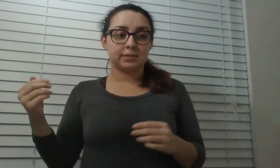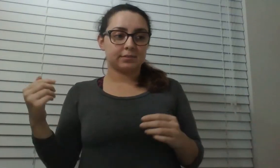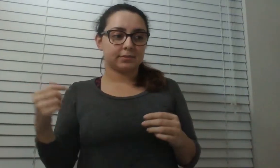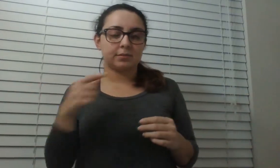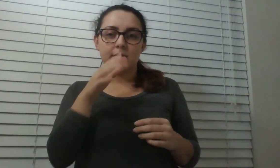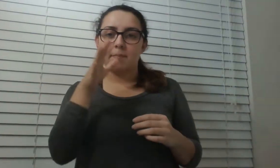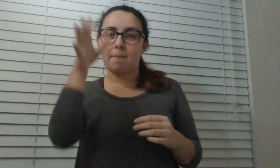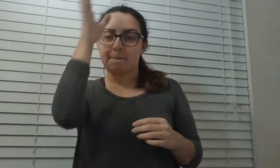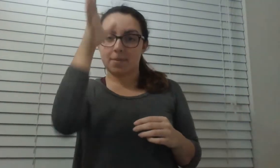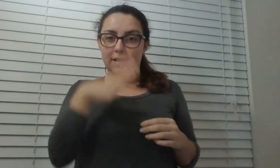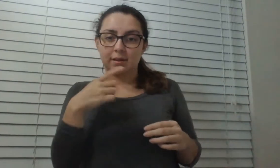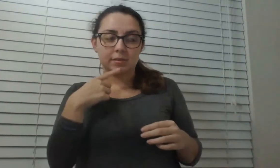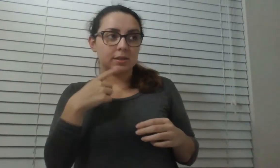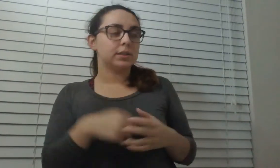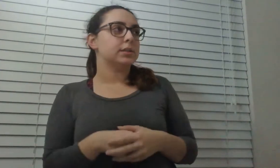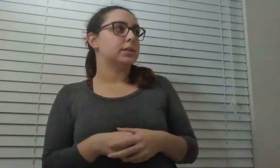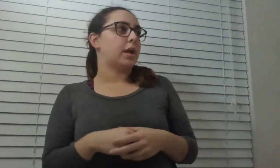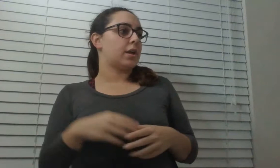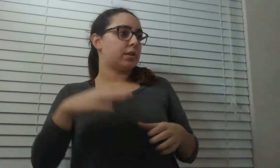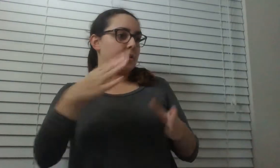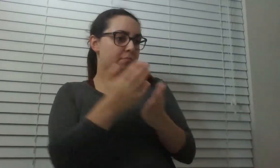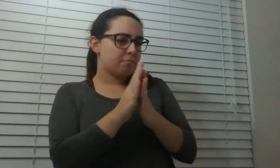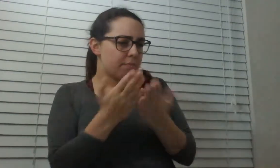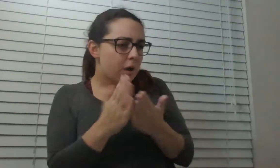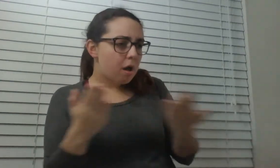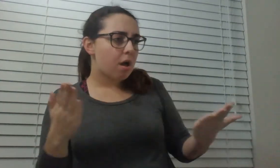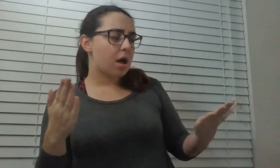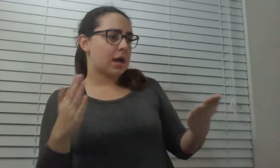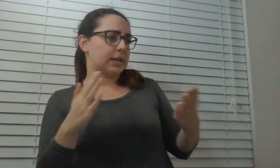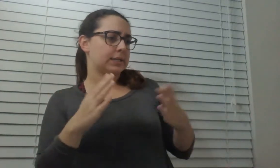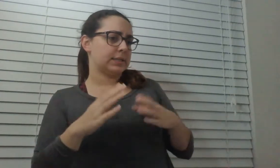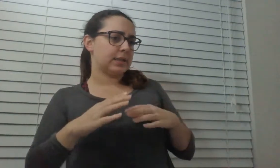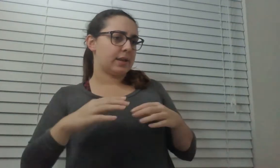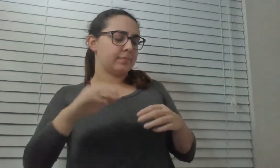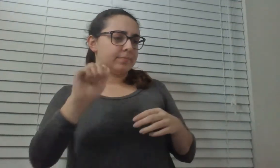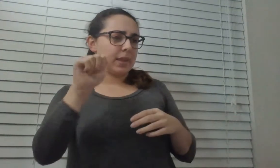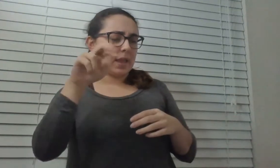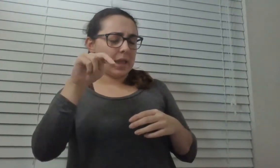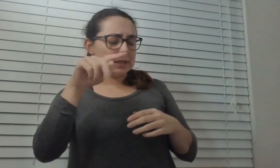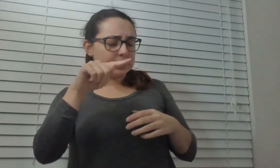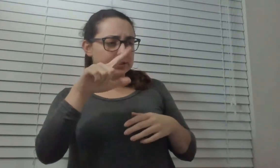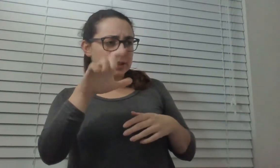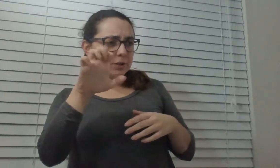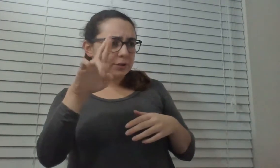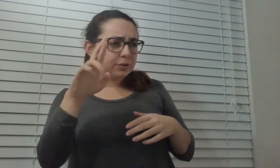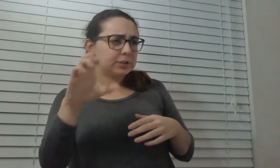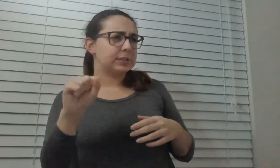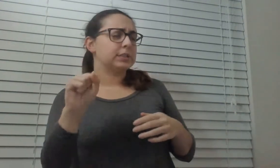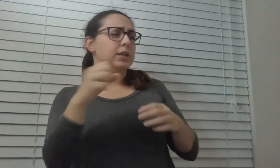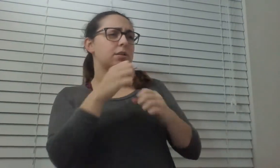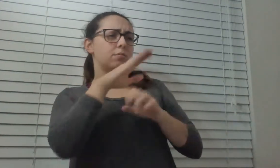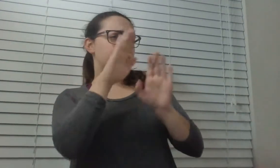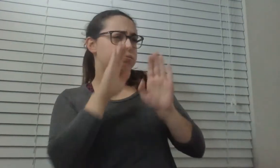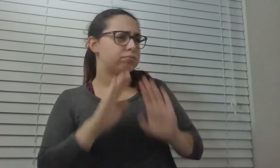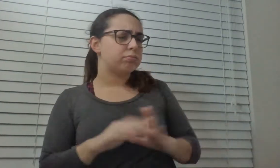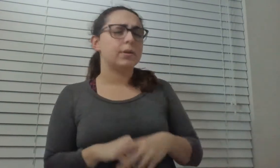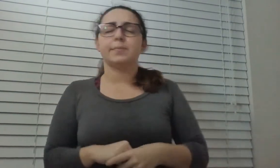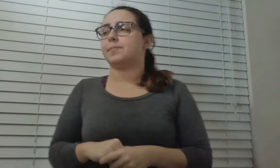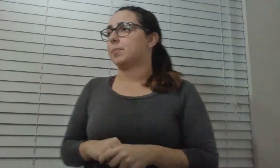his conquest to Egypt. Look at the antlers over there. okay, so wait, where are you Well, exactly? before I tell you that, let me just explain